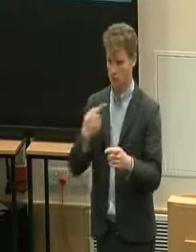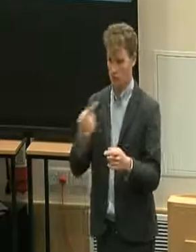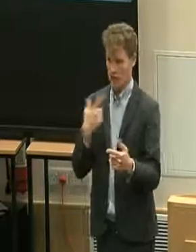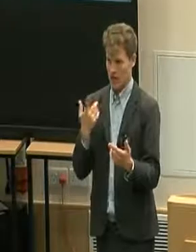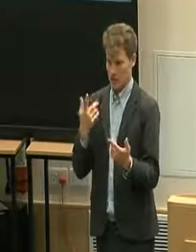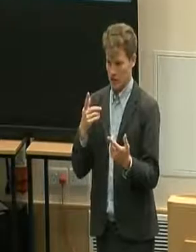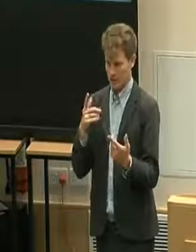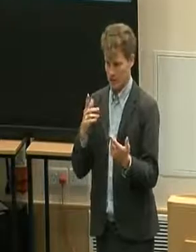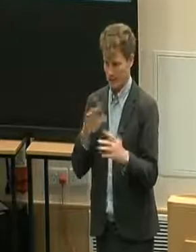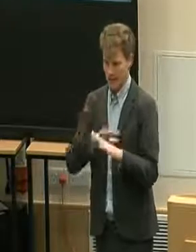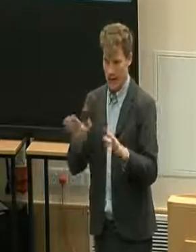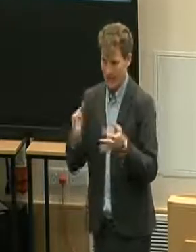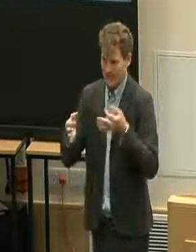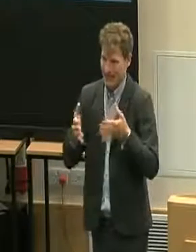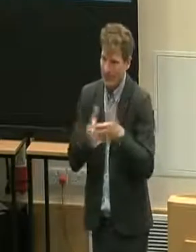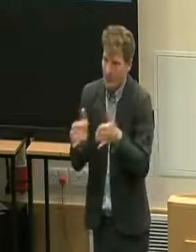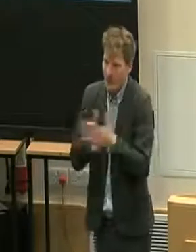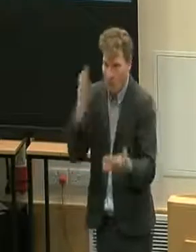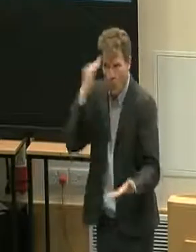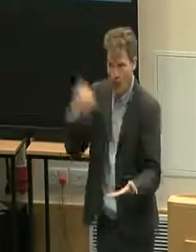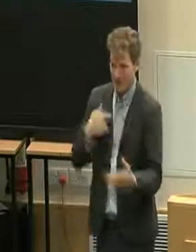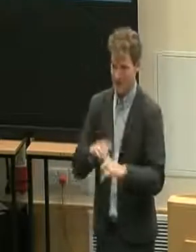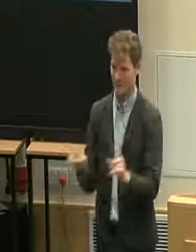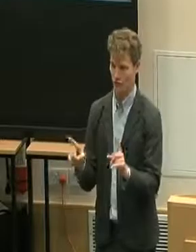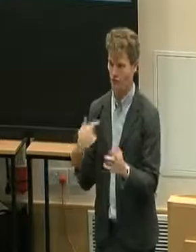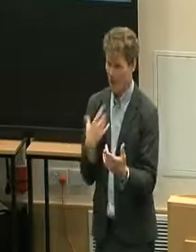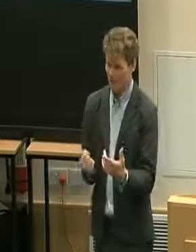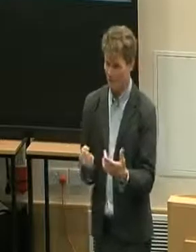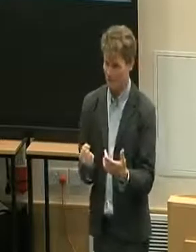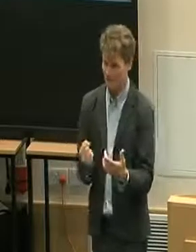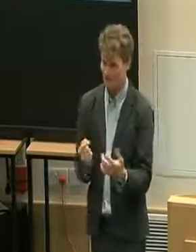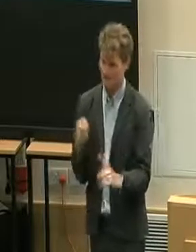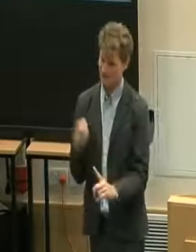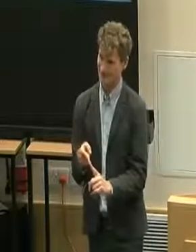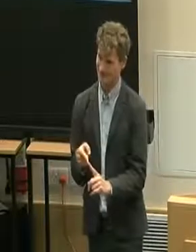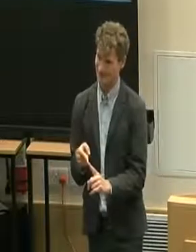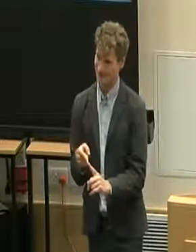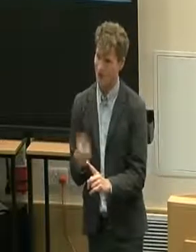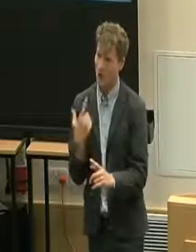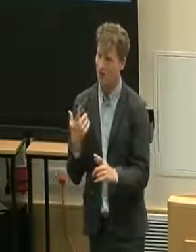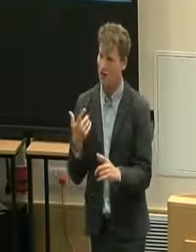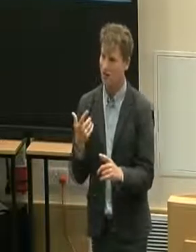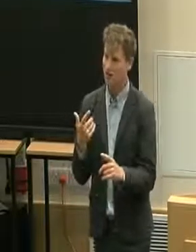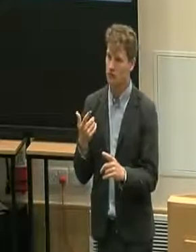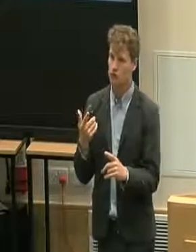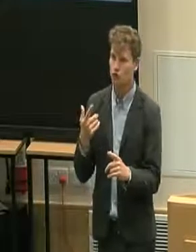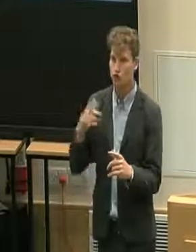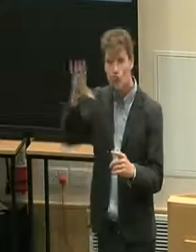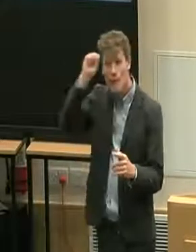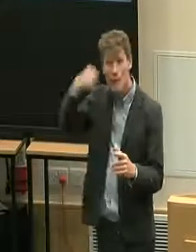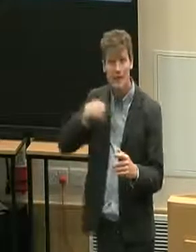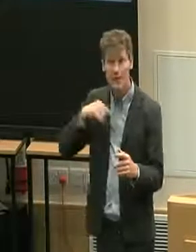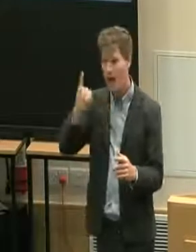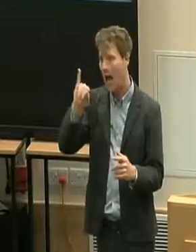In time, patience, good faith, everything can be expressed everywhere. Remember, what am I?